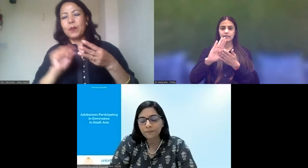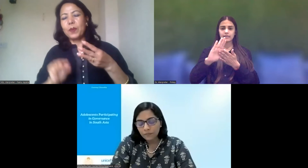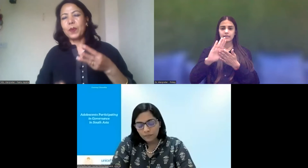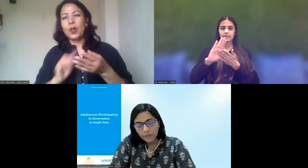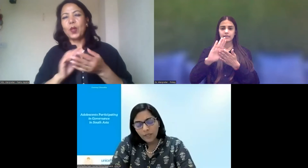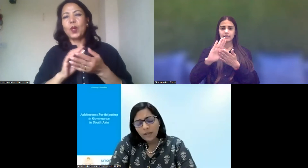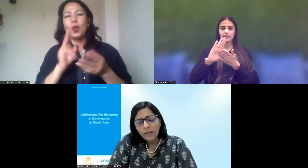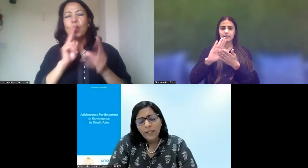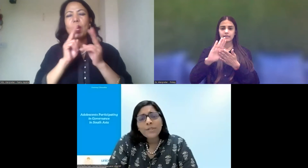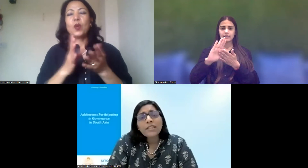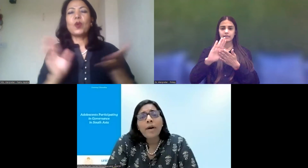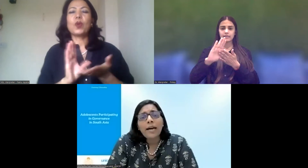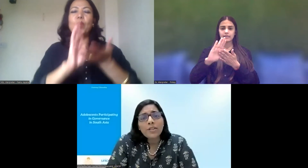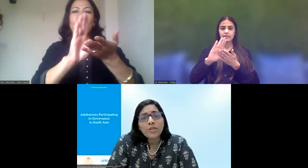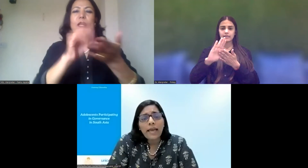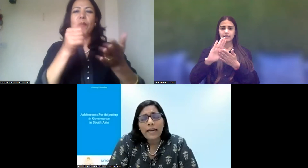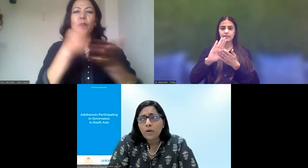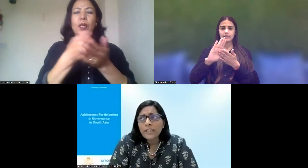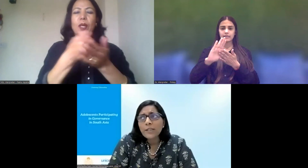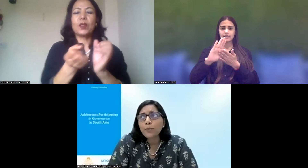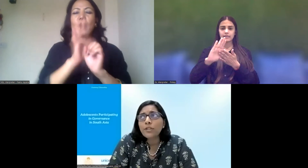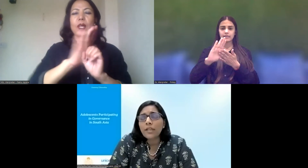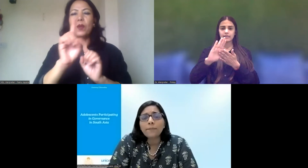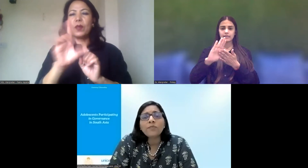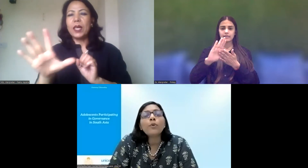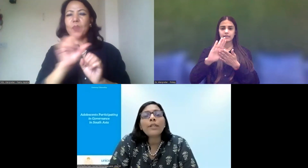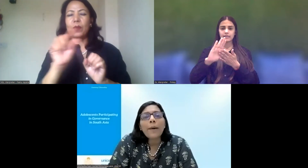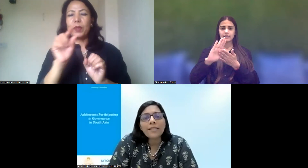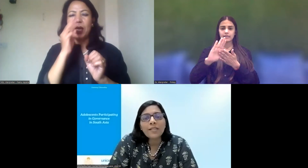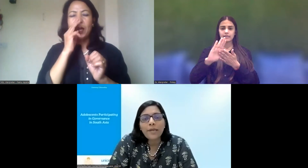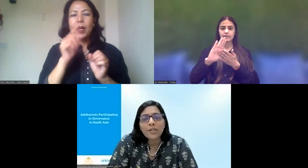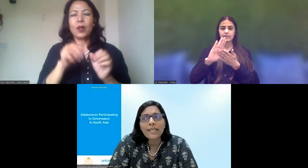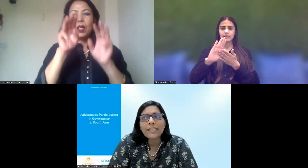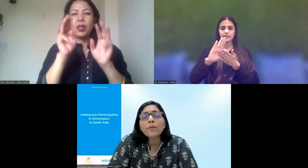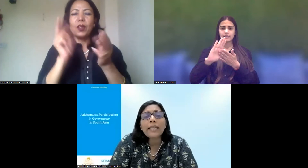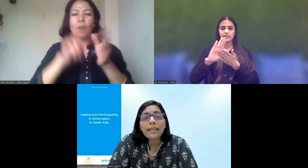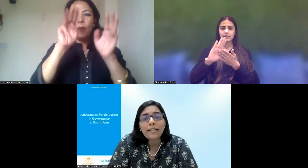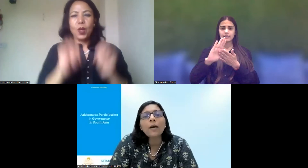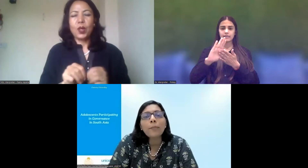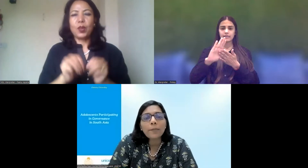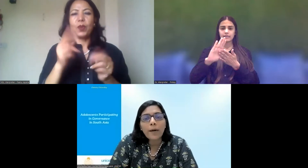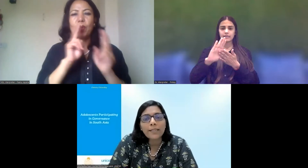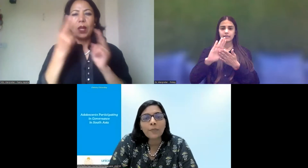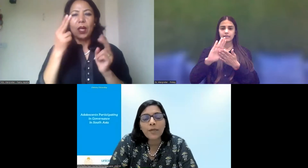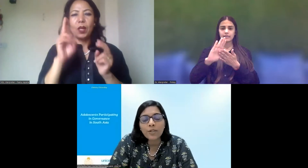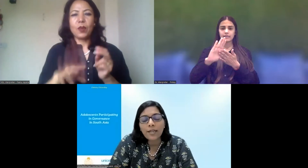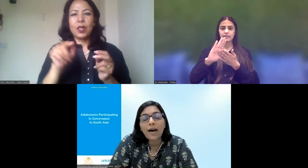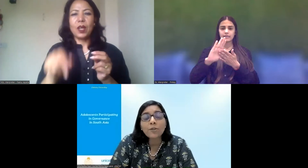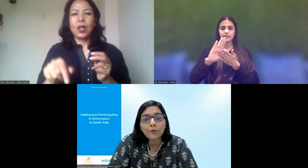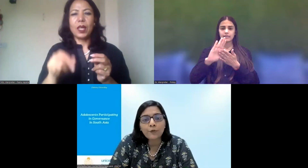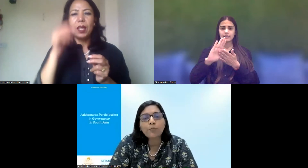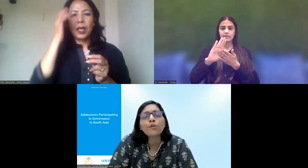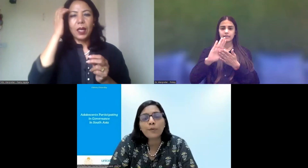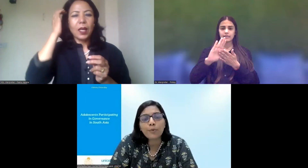COVID-19. UNICEF Maharashtra had always put community participation, especially the young people participation, at the heart